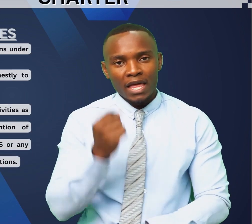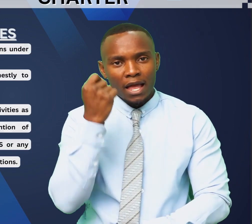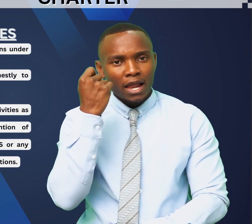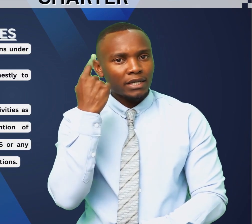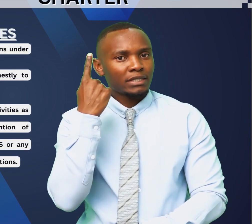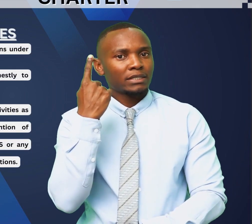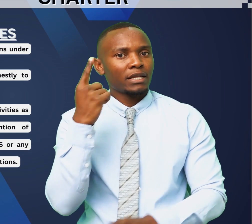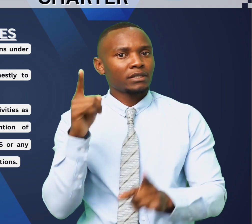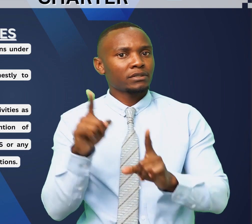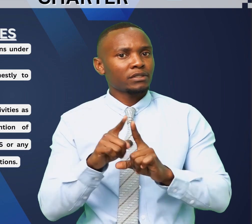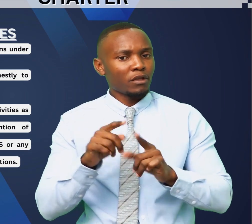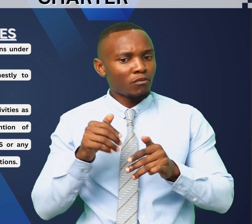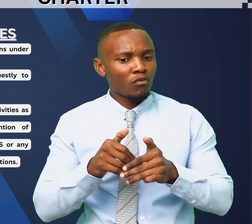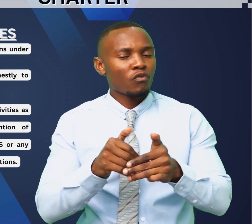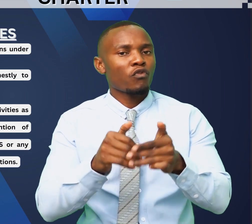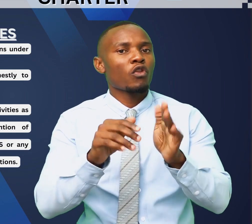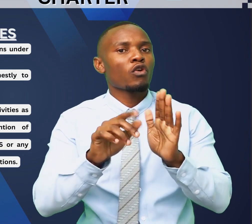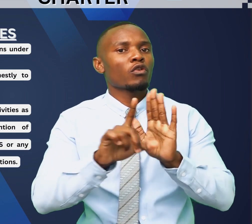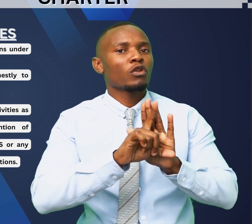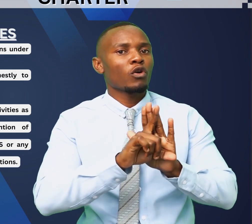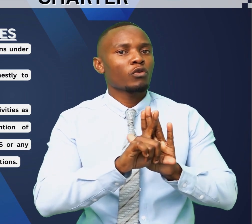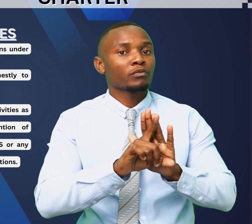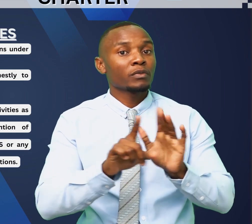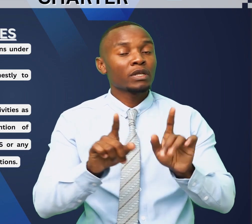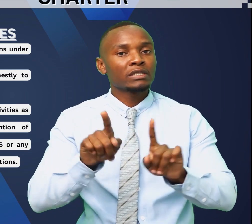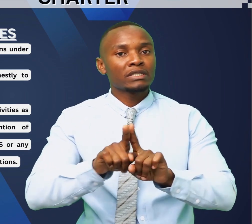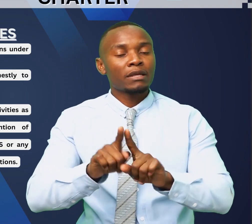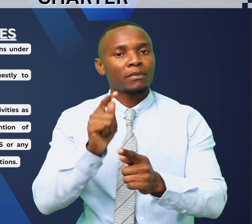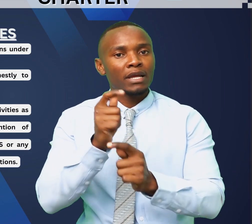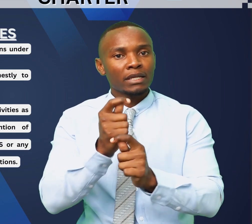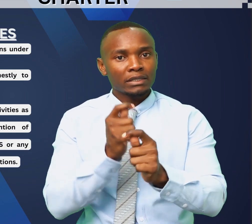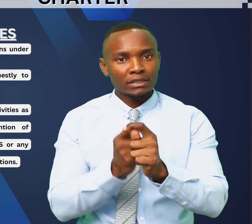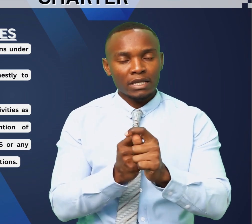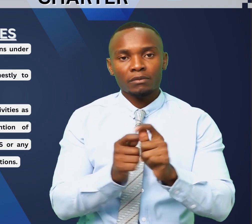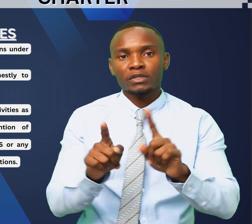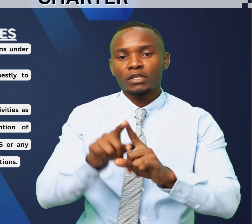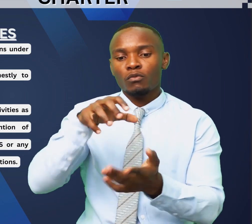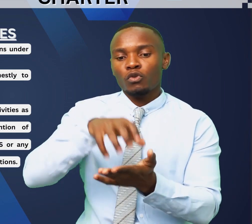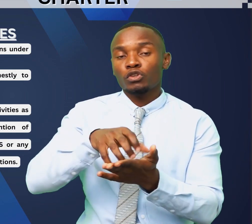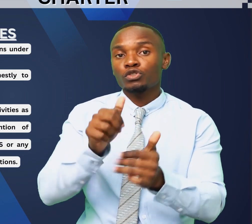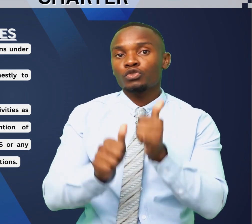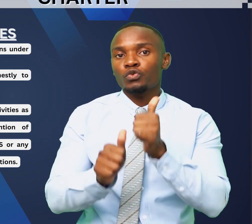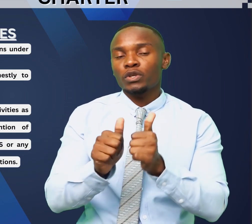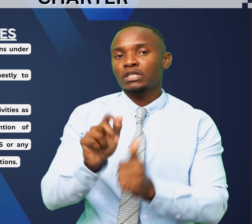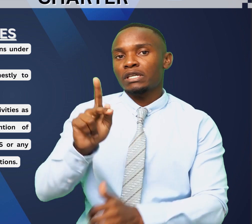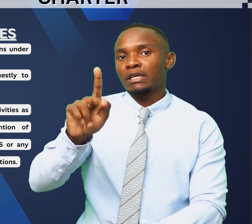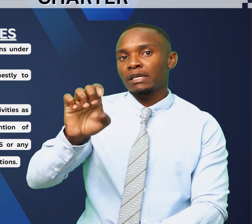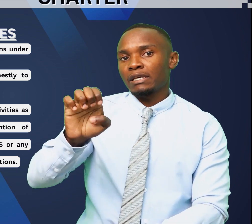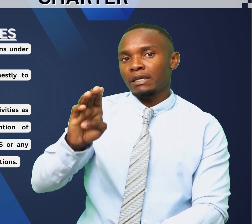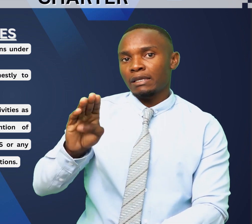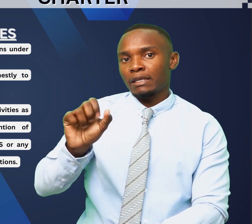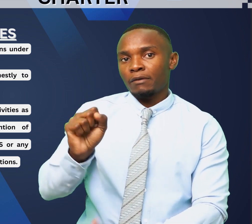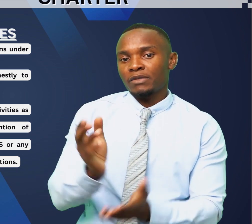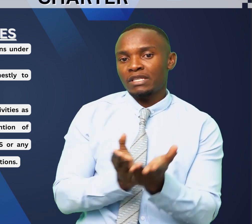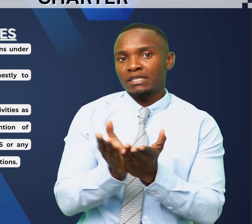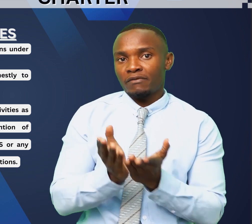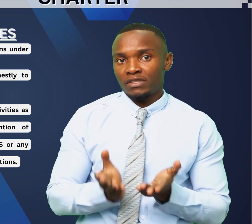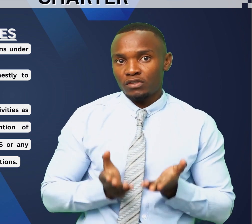understand and observe regulations, terms and conditions under which KEBS services are offered. Be courteous